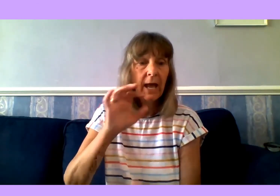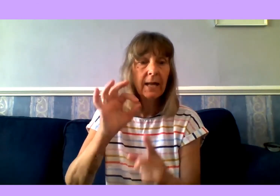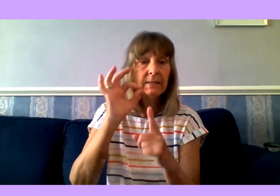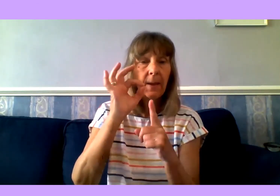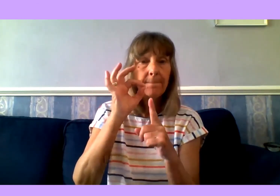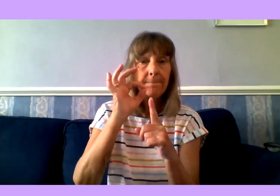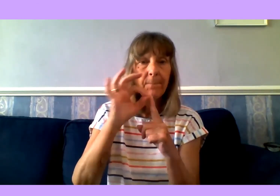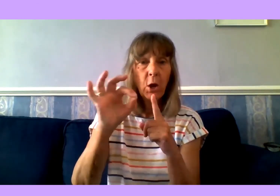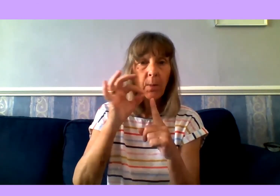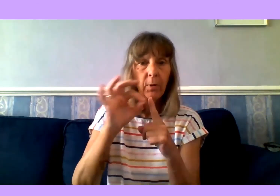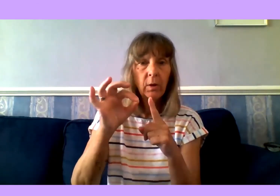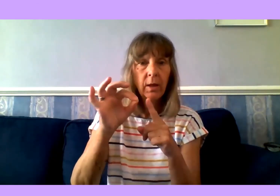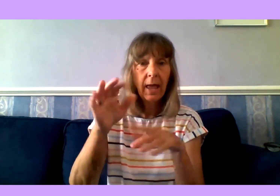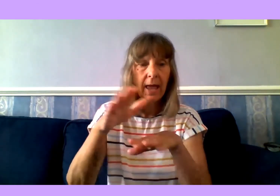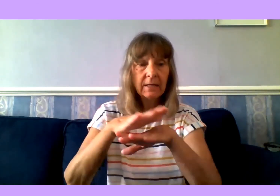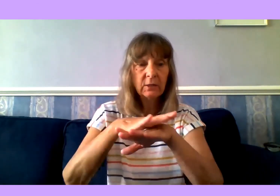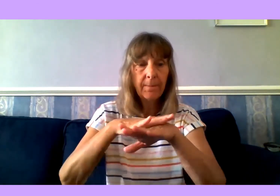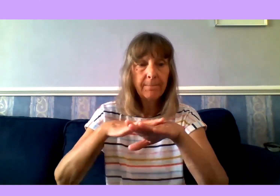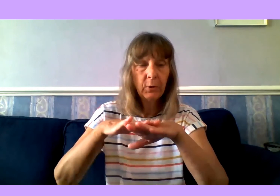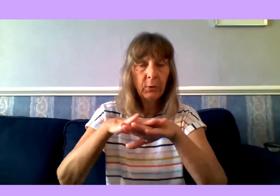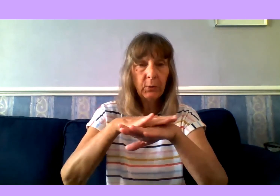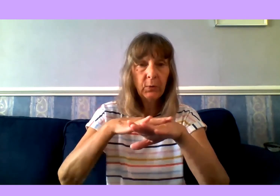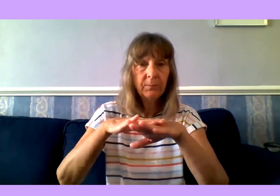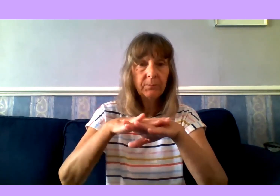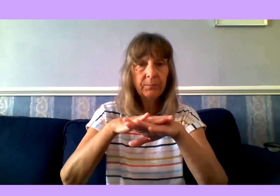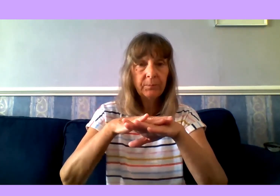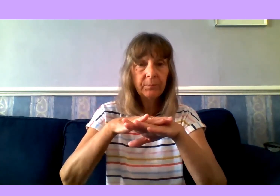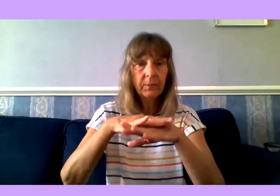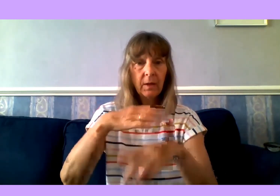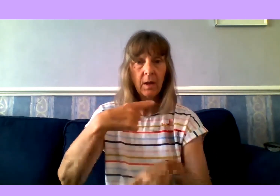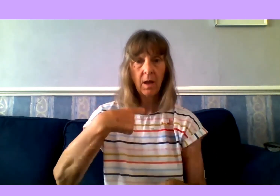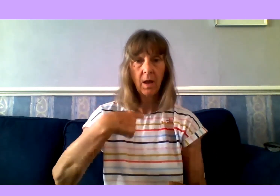orange and purple and blue.